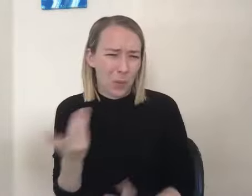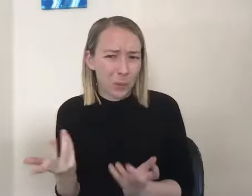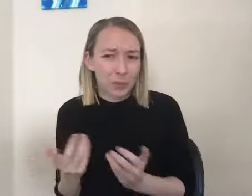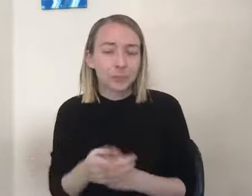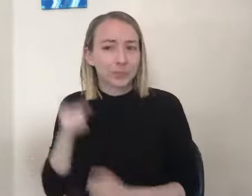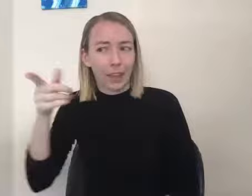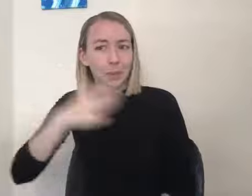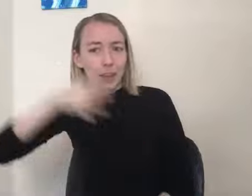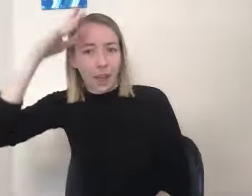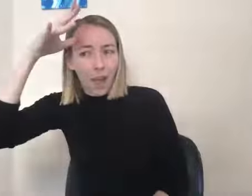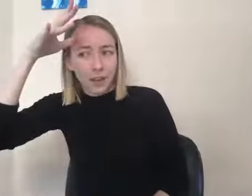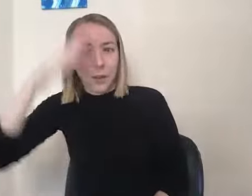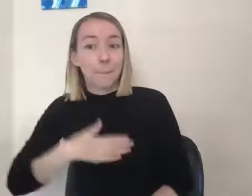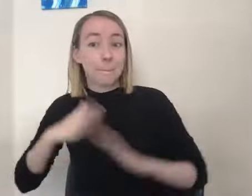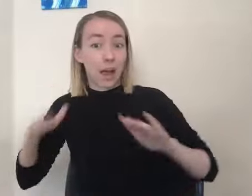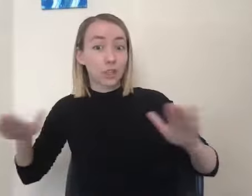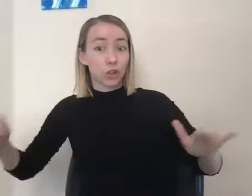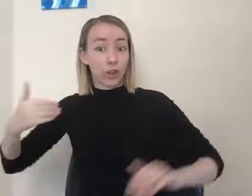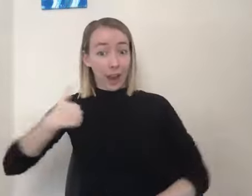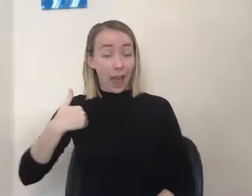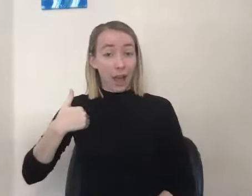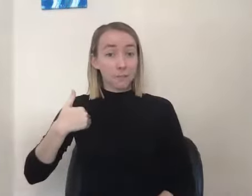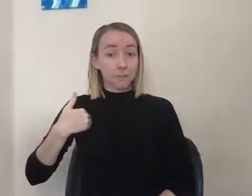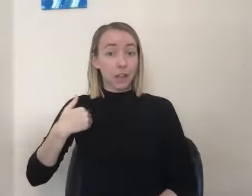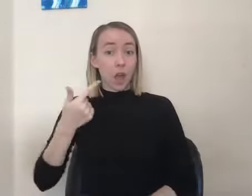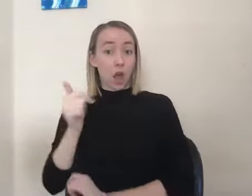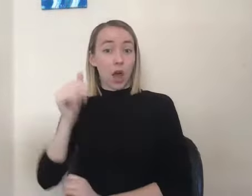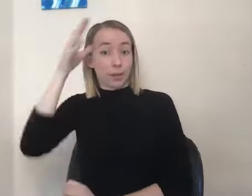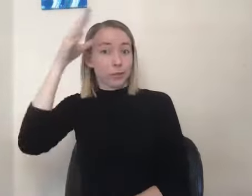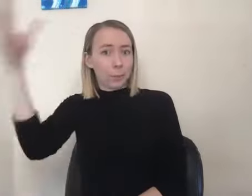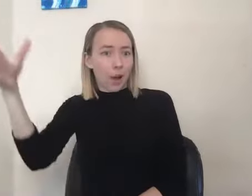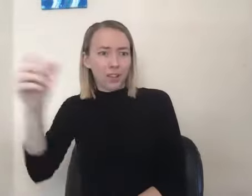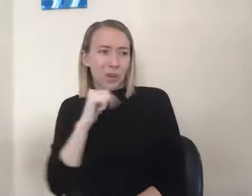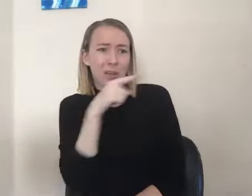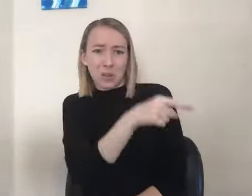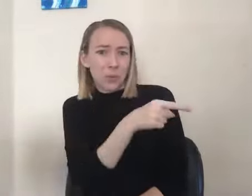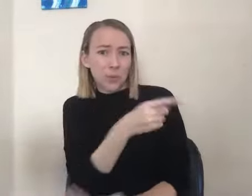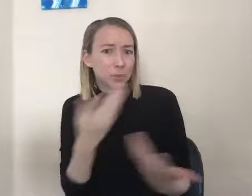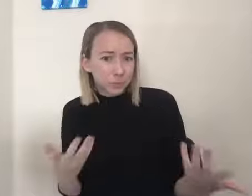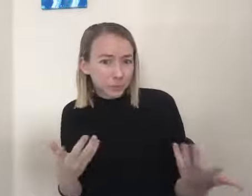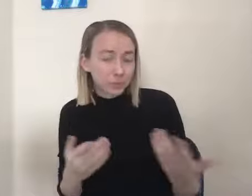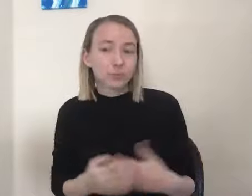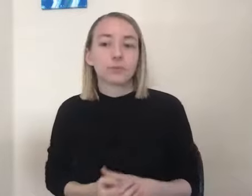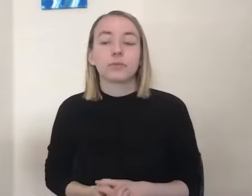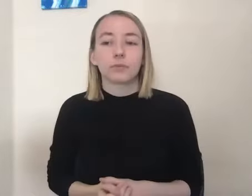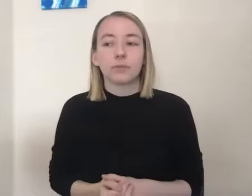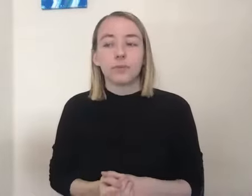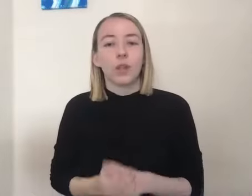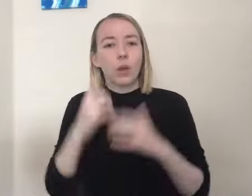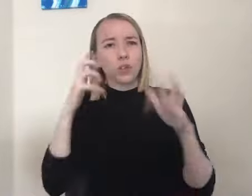give him that name. And when I had my wee boys, and my mother says, this will be your granda Alec. And I says, no, it will not. My children